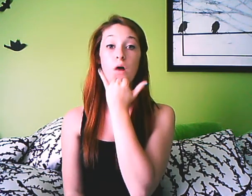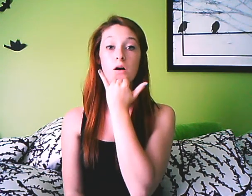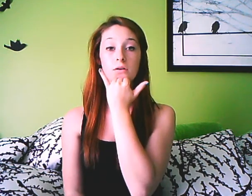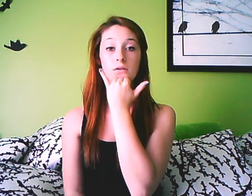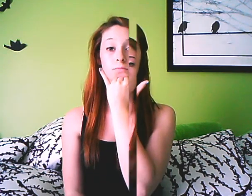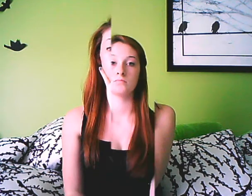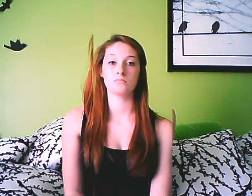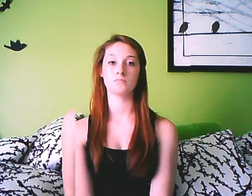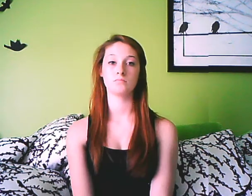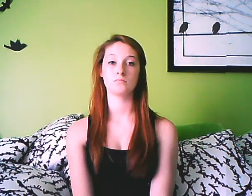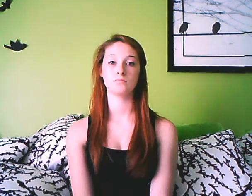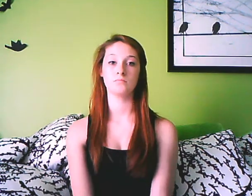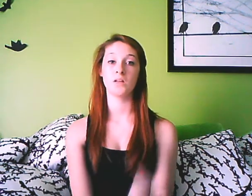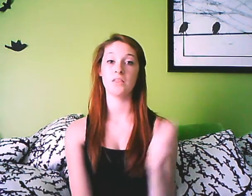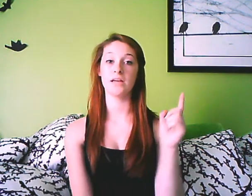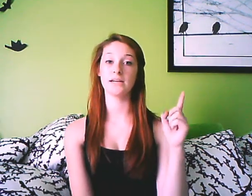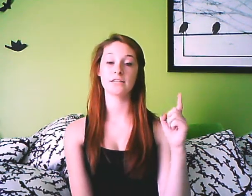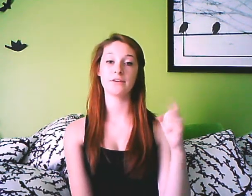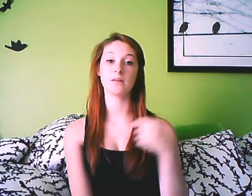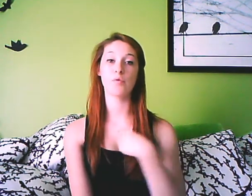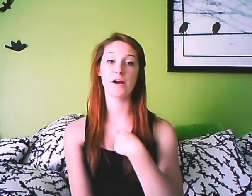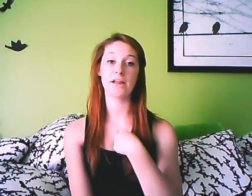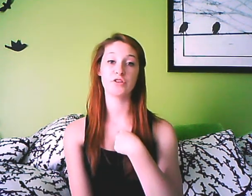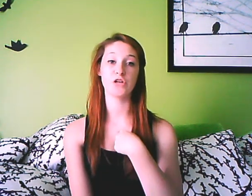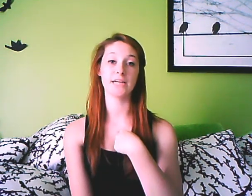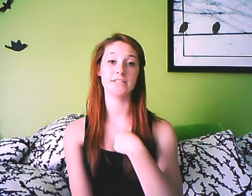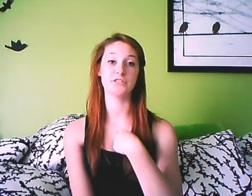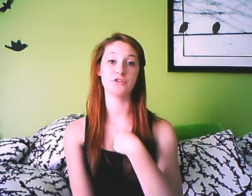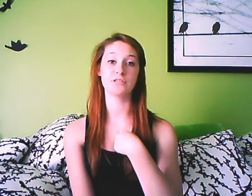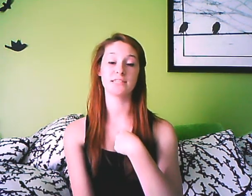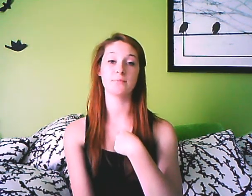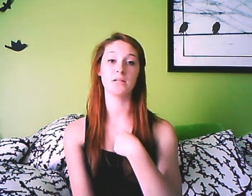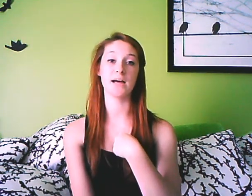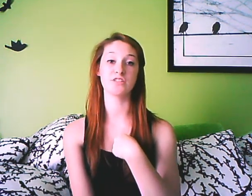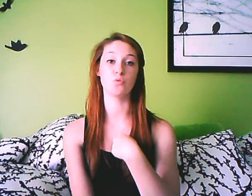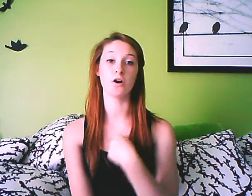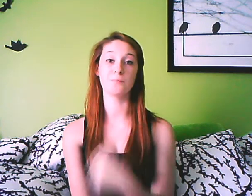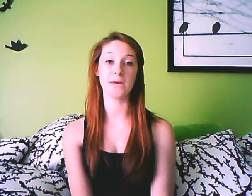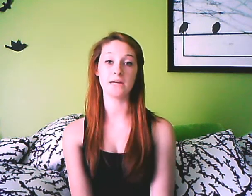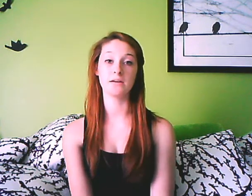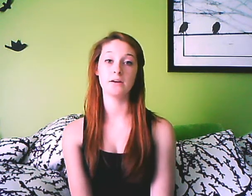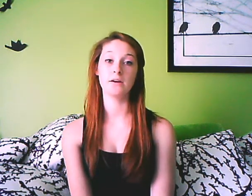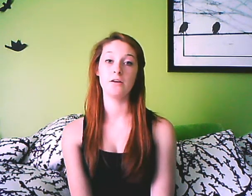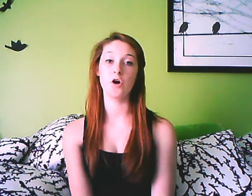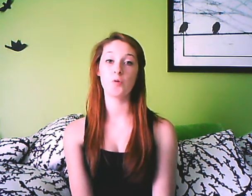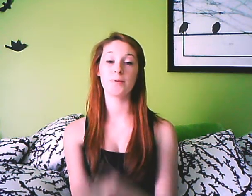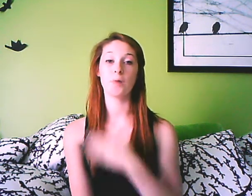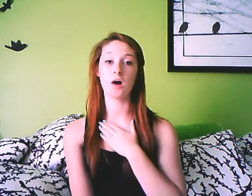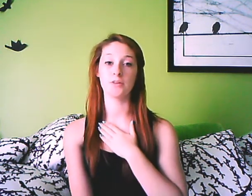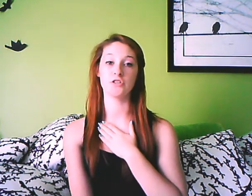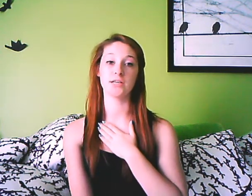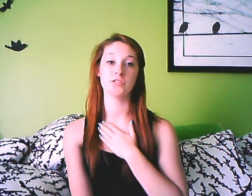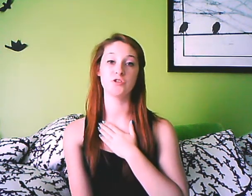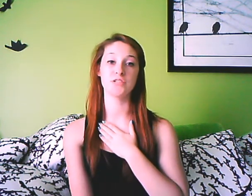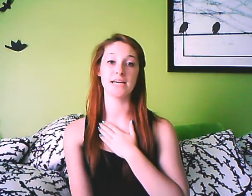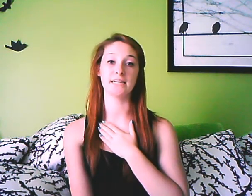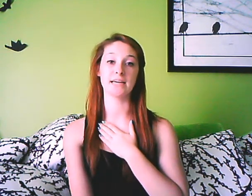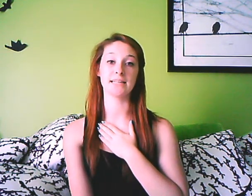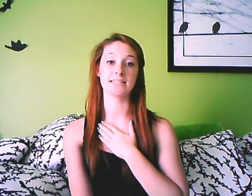wrong. The index finger pointed at the chest is used to symbolize the word me. The open palm on the chest is used to indicate the